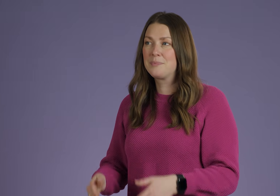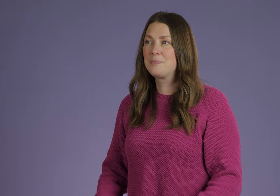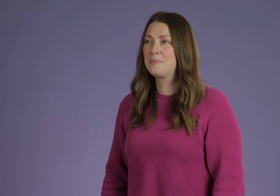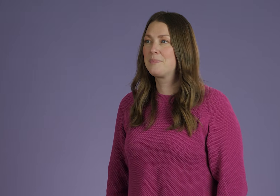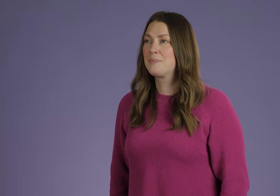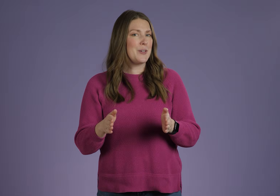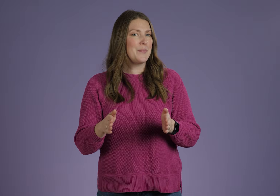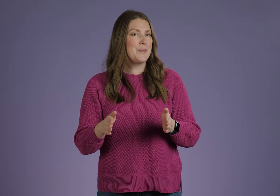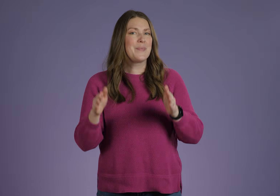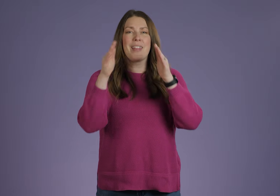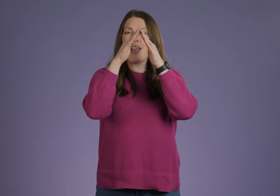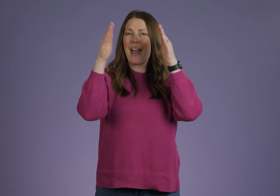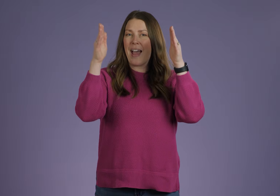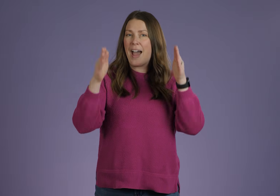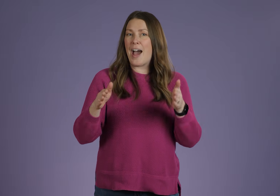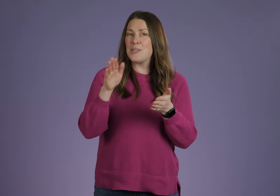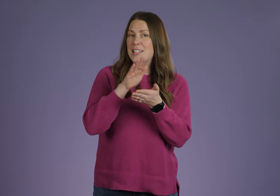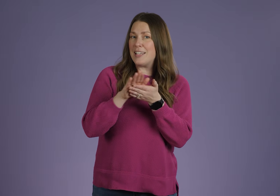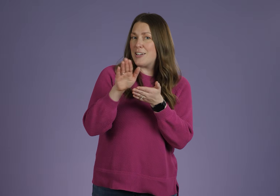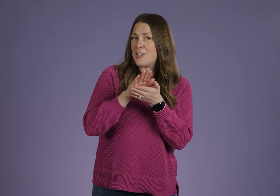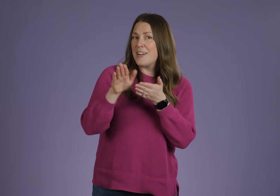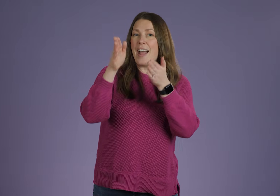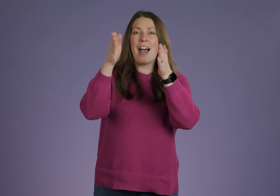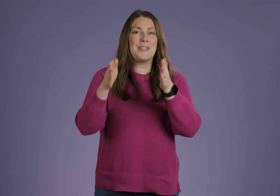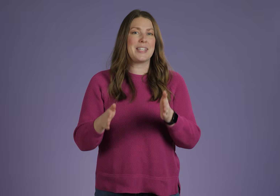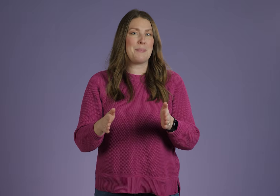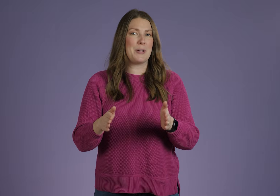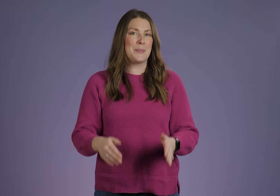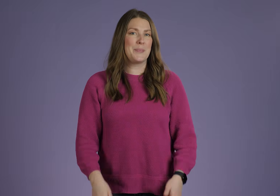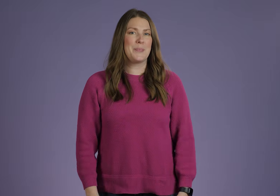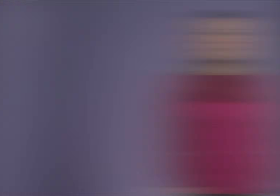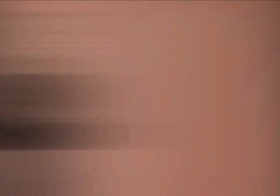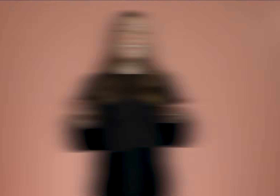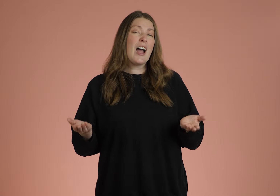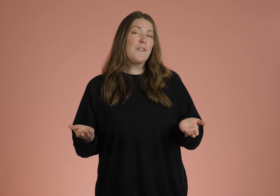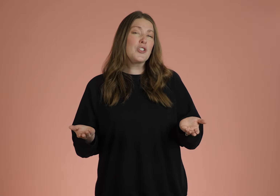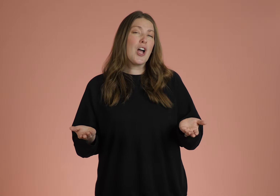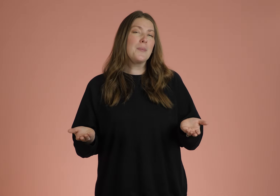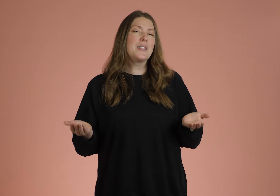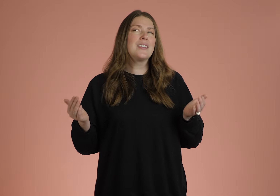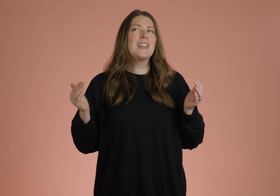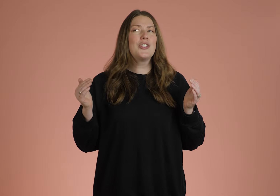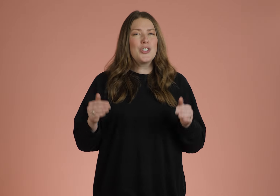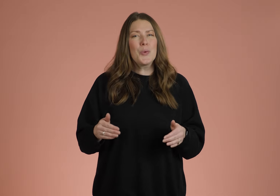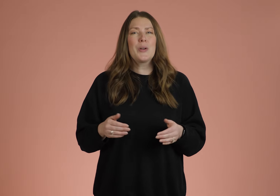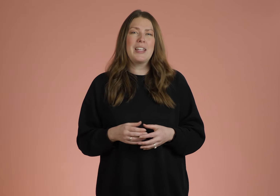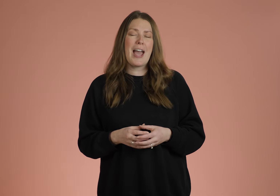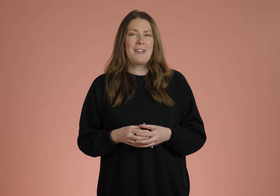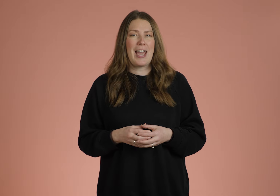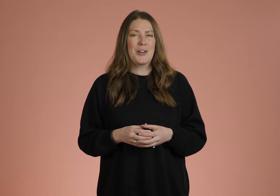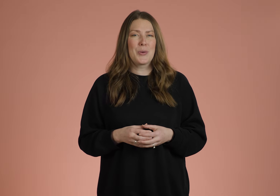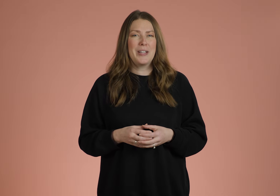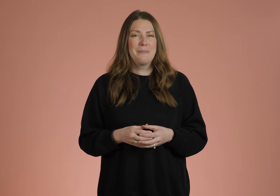agent marker. House cleaner, housekeeper. Now for jobs that don't really have a category.